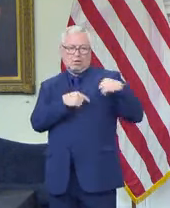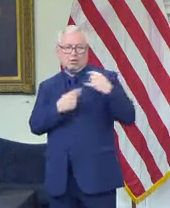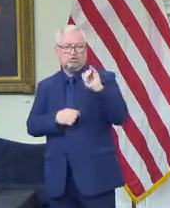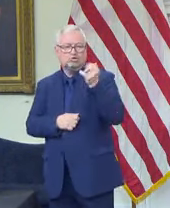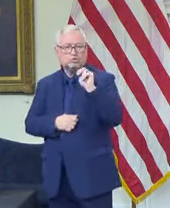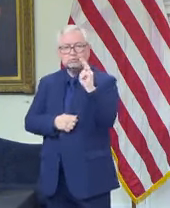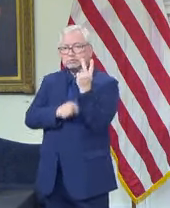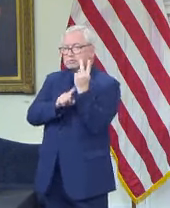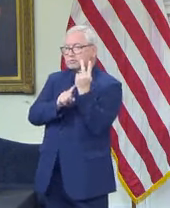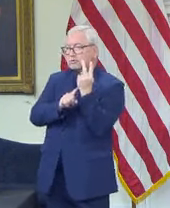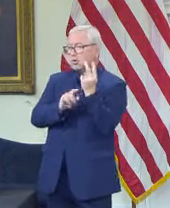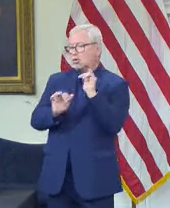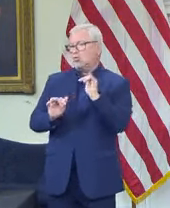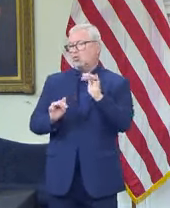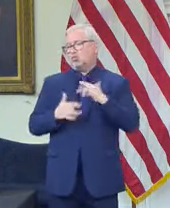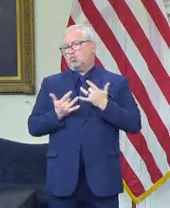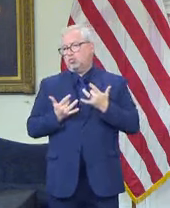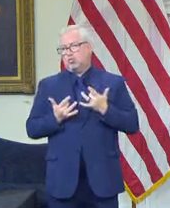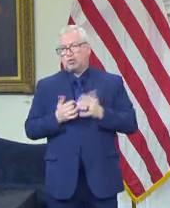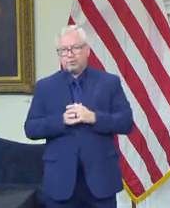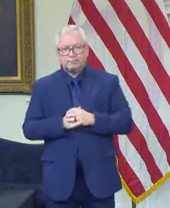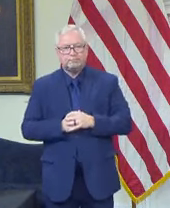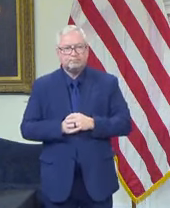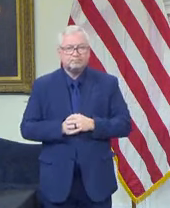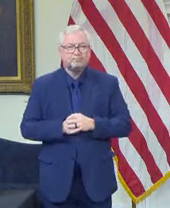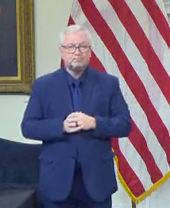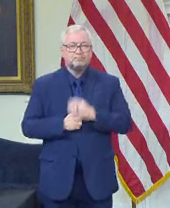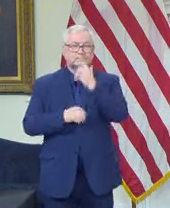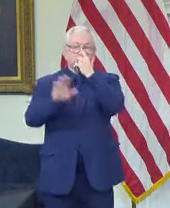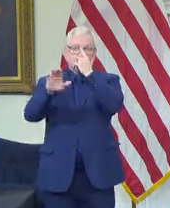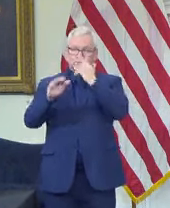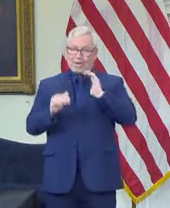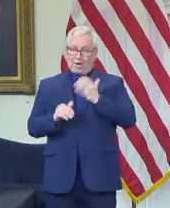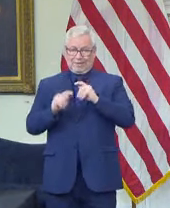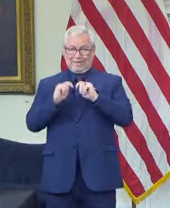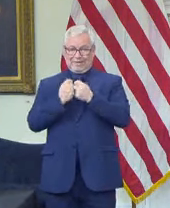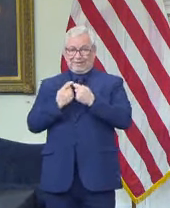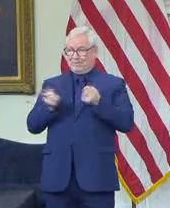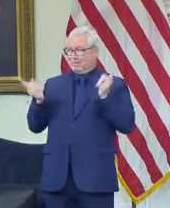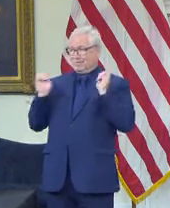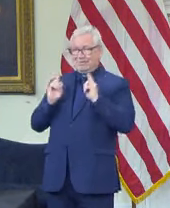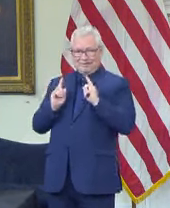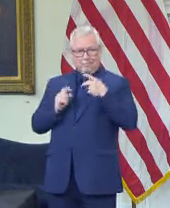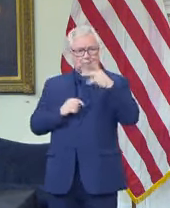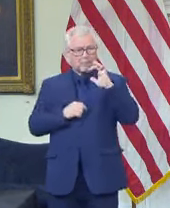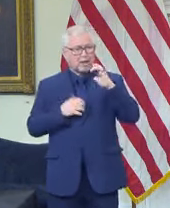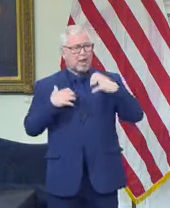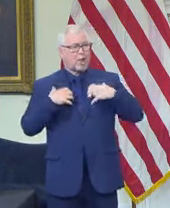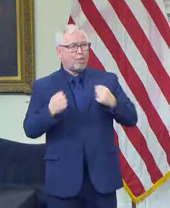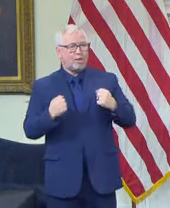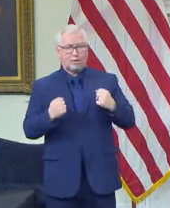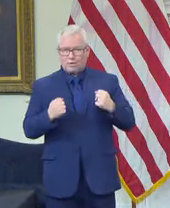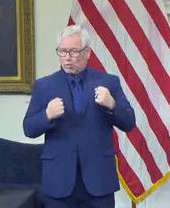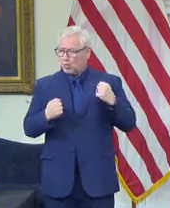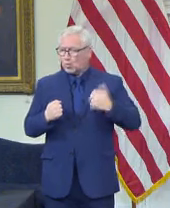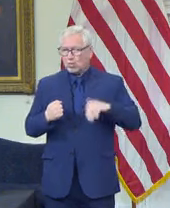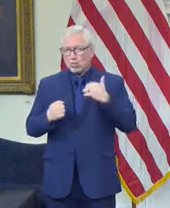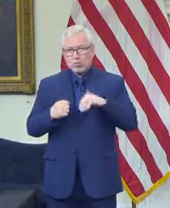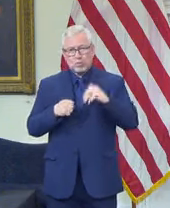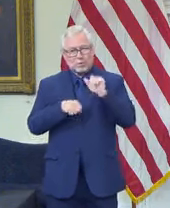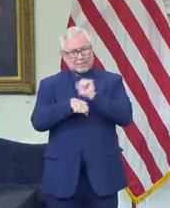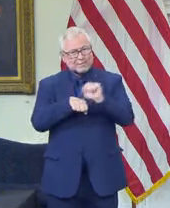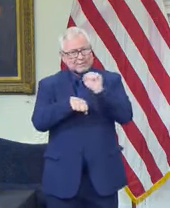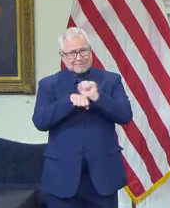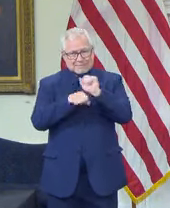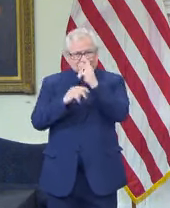Our public health team is encouraged by the fact that this decline in hospitalizations is